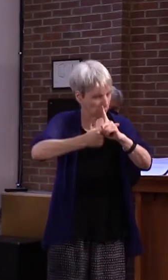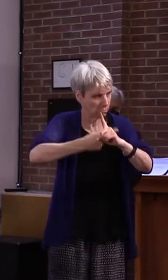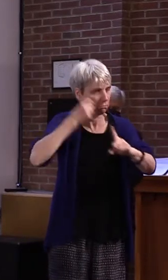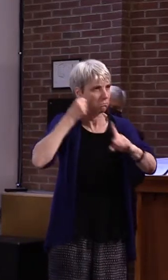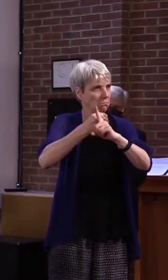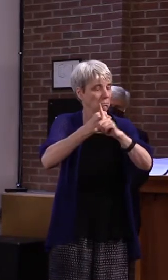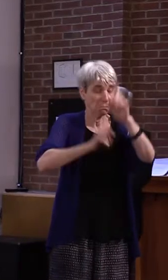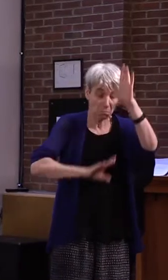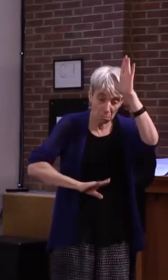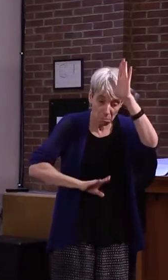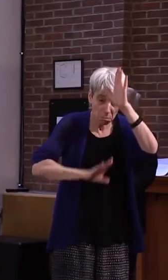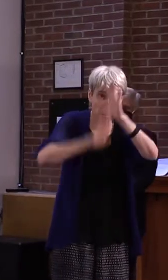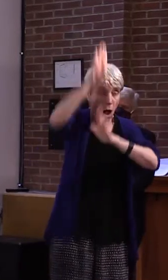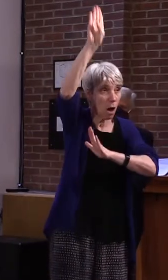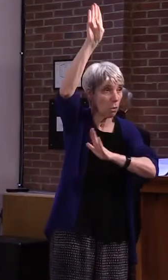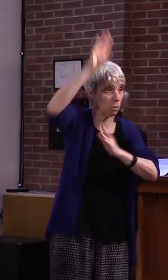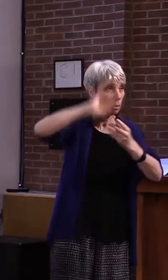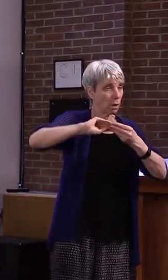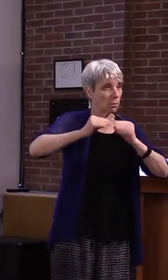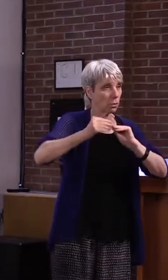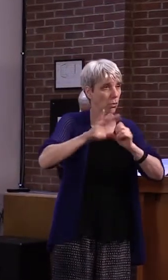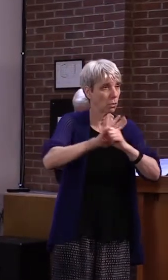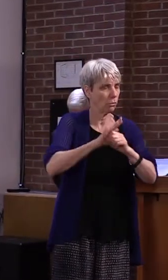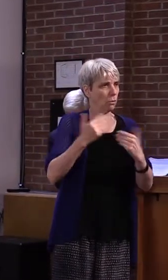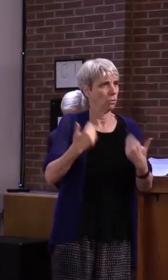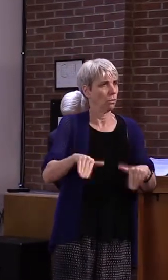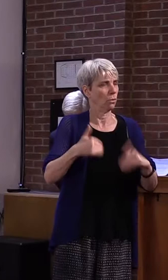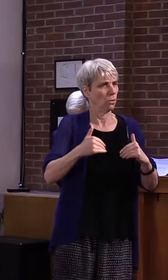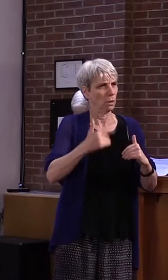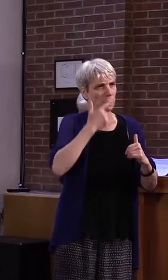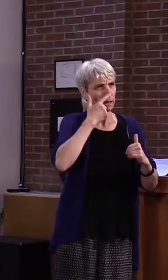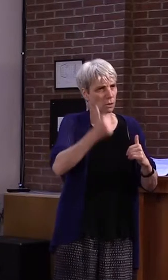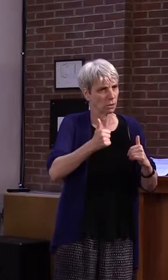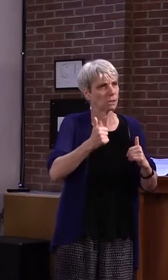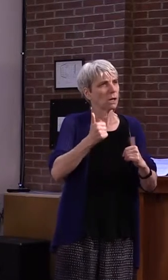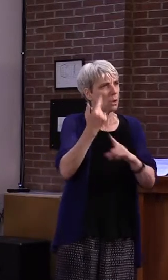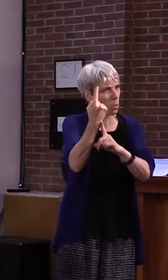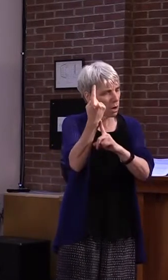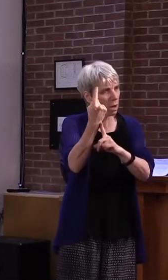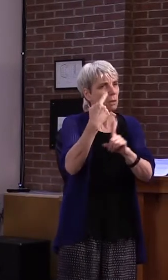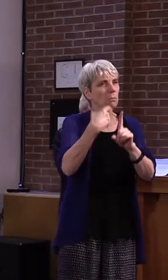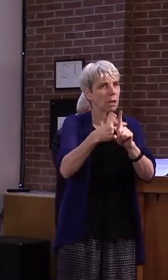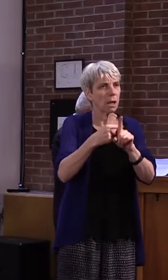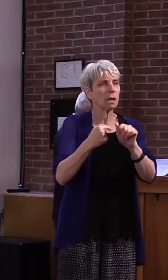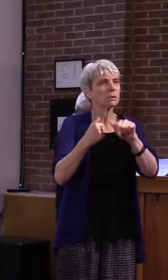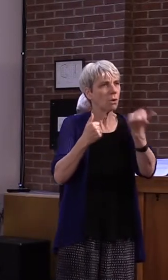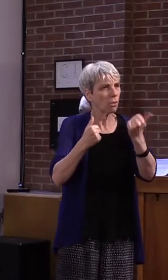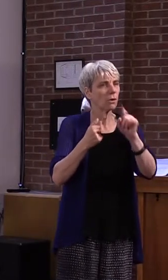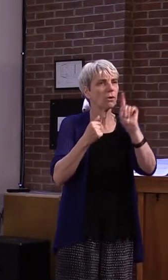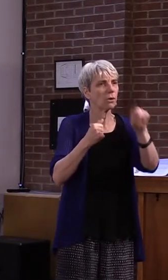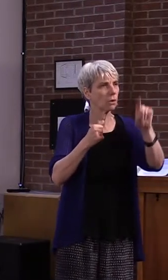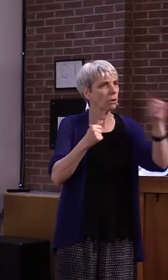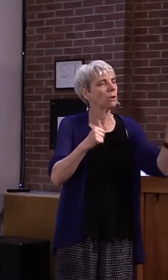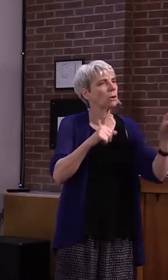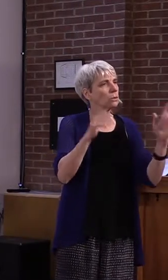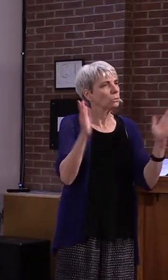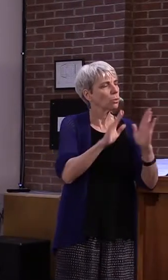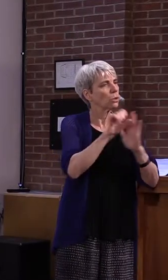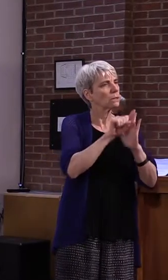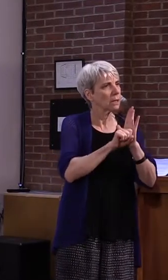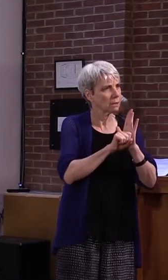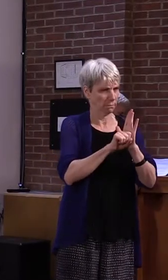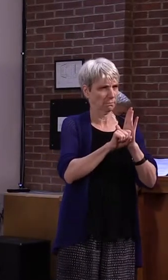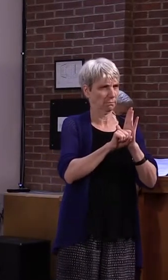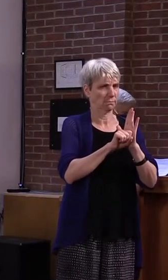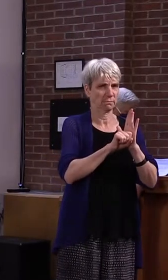is skyrocketing. And it seems like some of the other smaller states that had circumstances similar to Vermont are